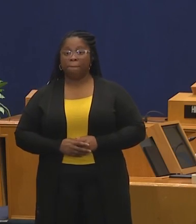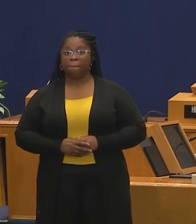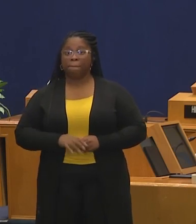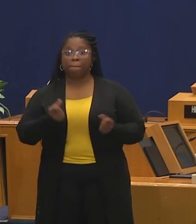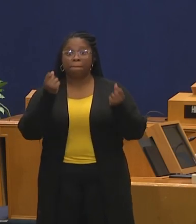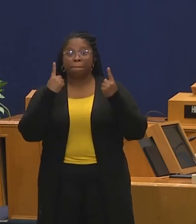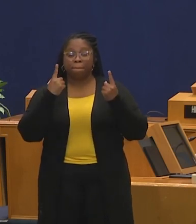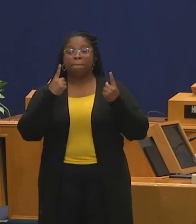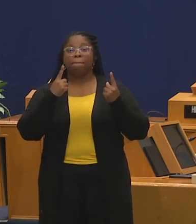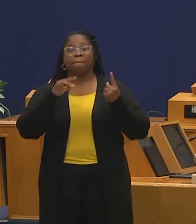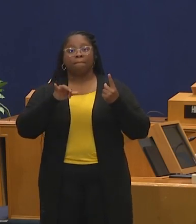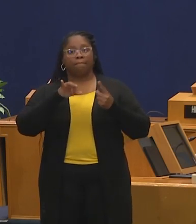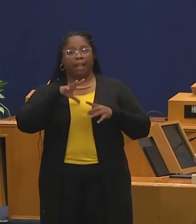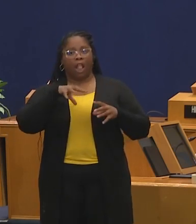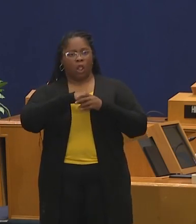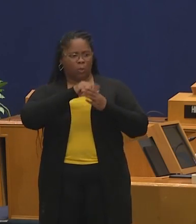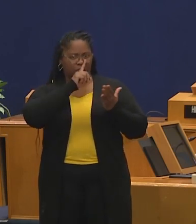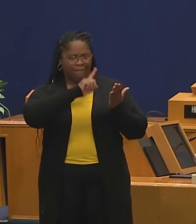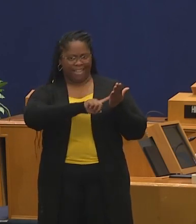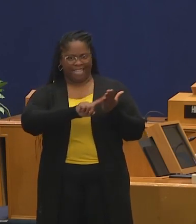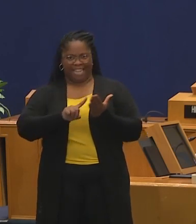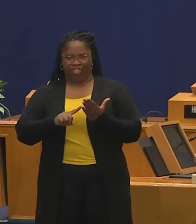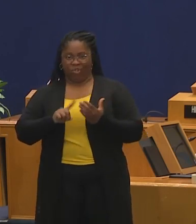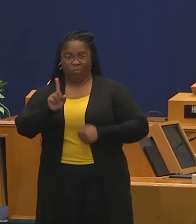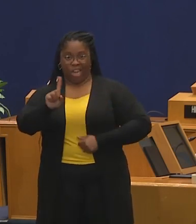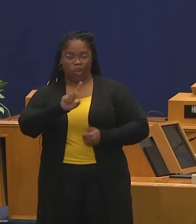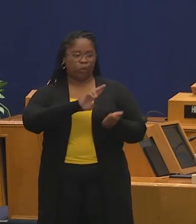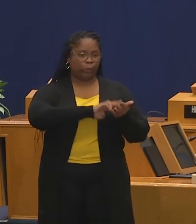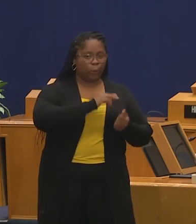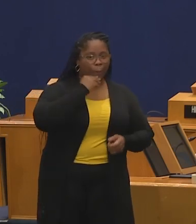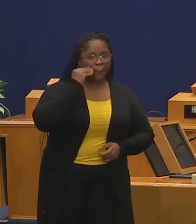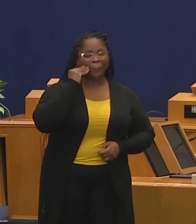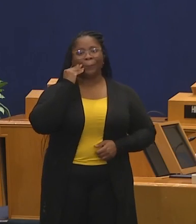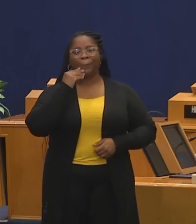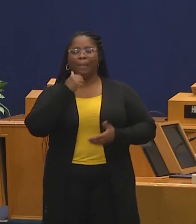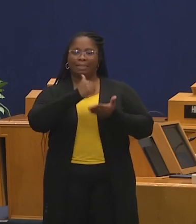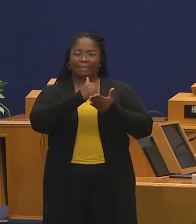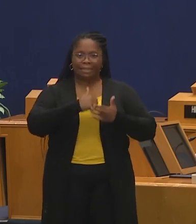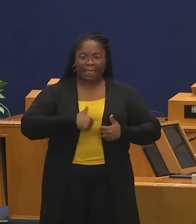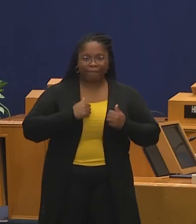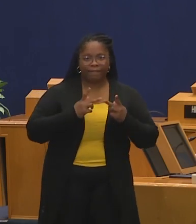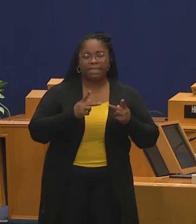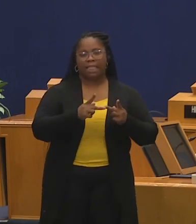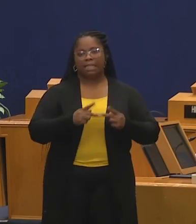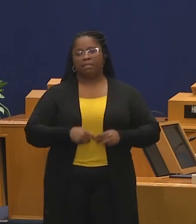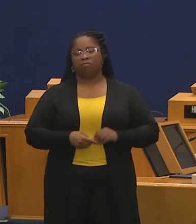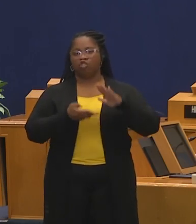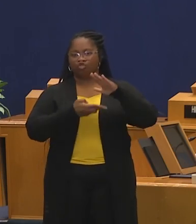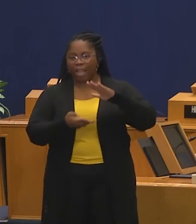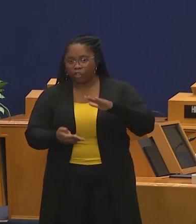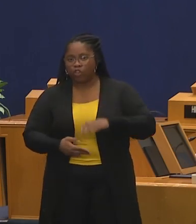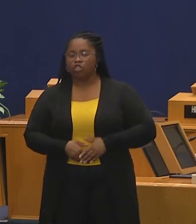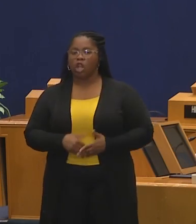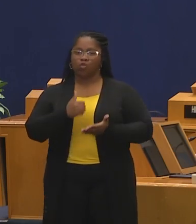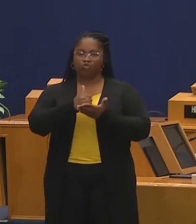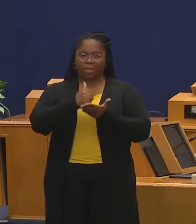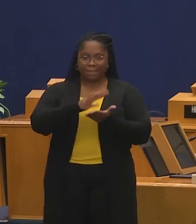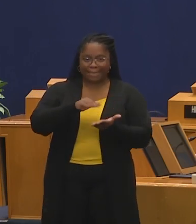these include investigations that are happening at nursing homes, assisted living facilities, shelters, treatment